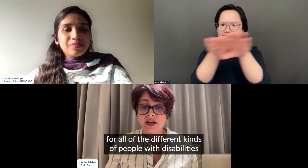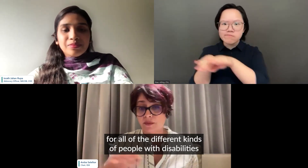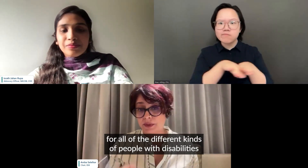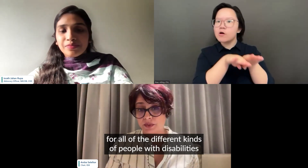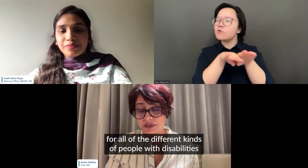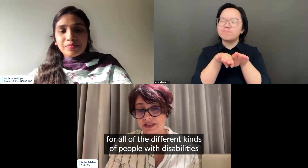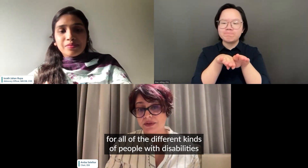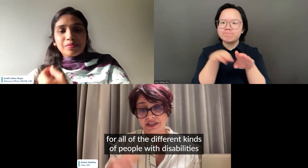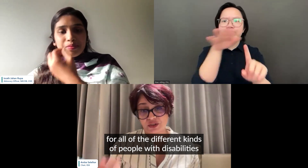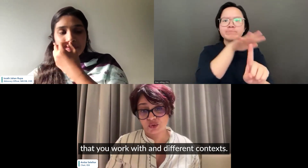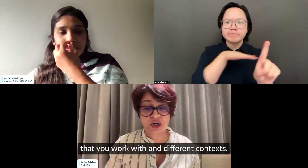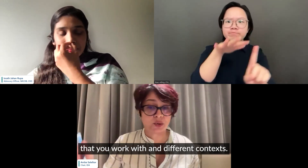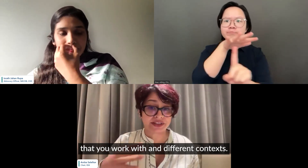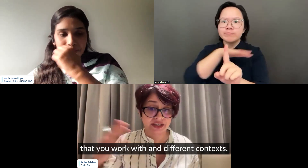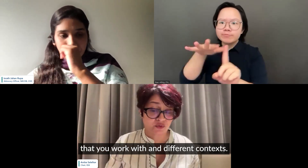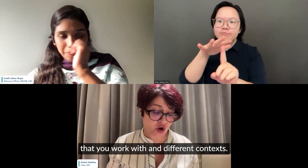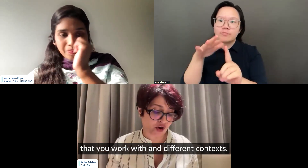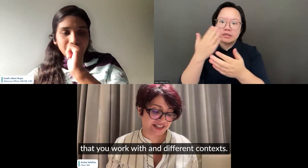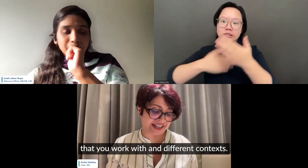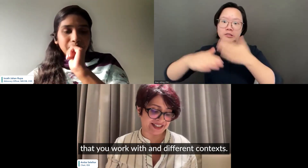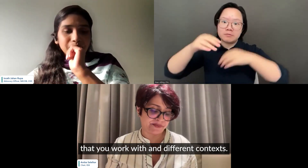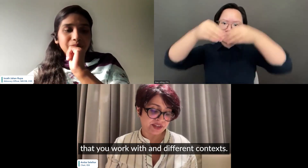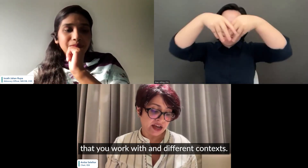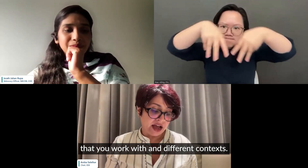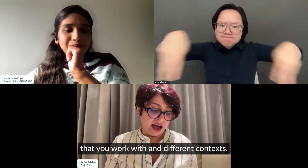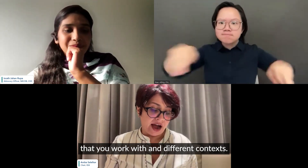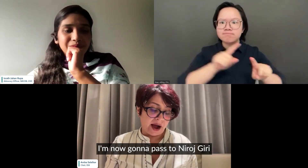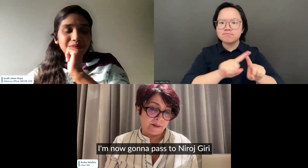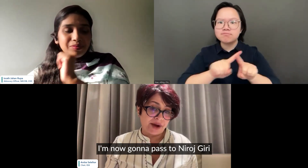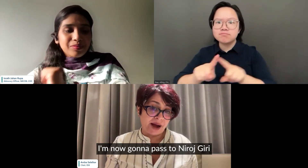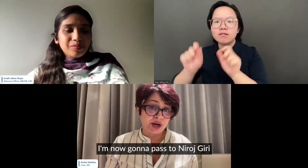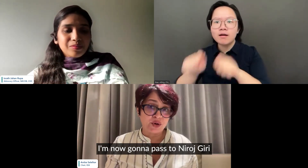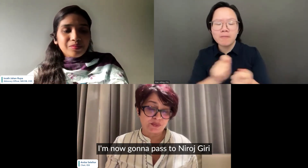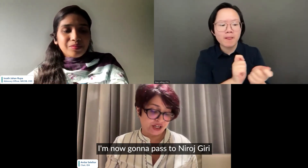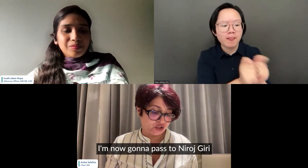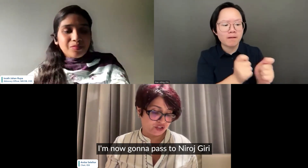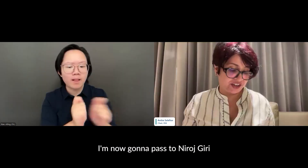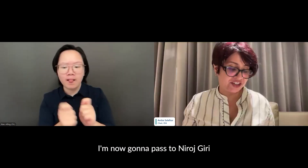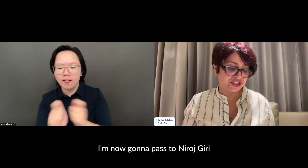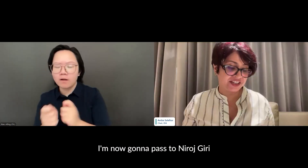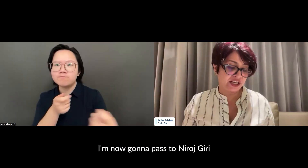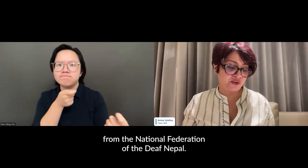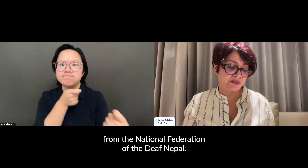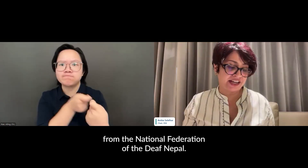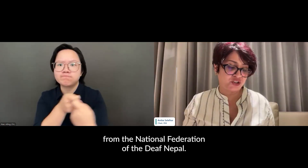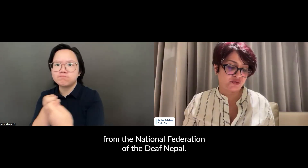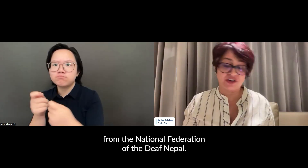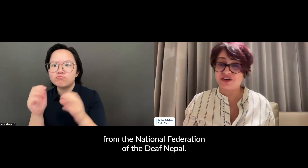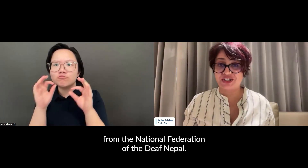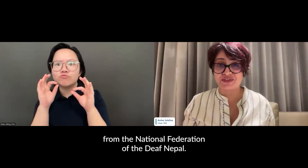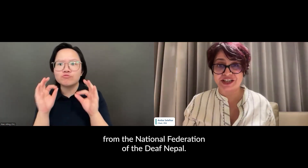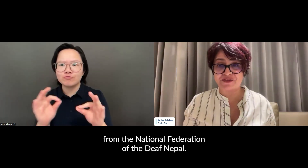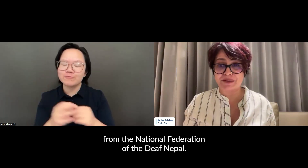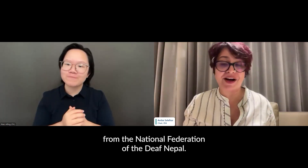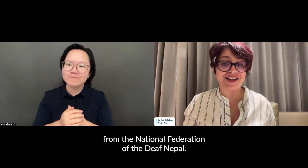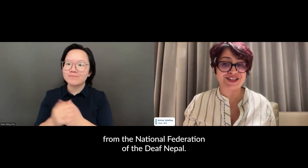kinds of people with disabilities that you work with and different contexts. I'm now going to pass to Neeraj Giri from the National